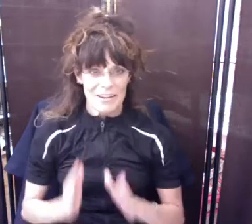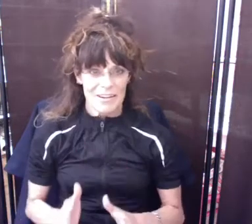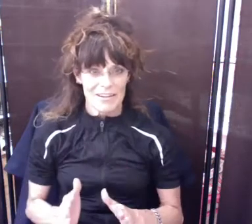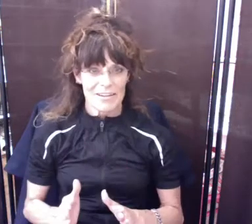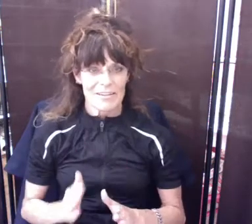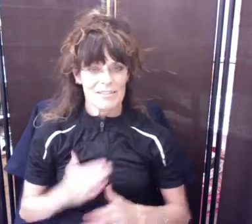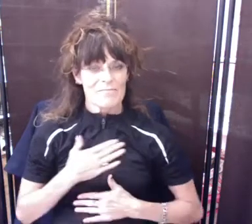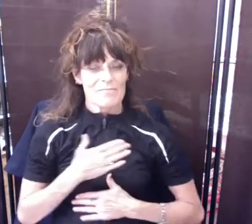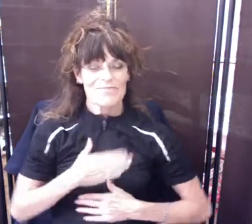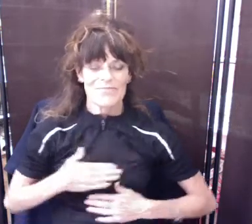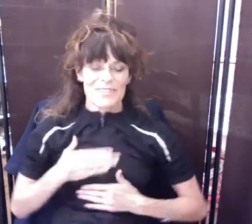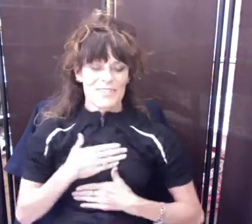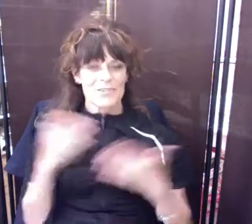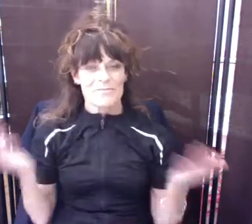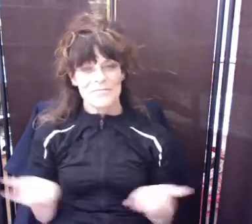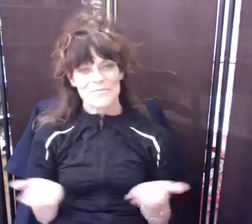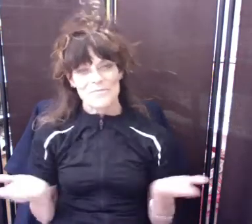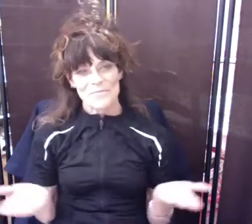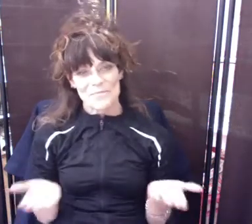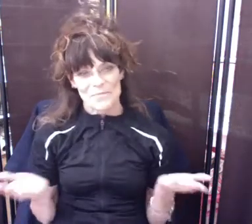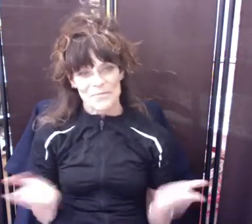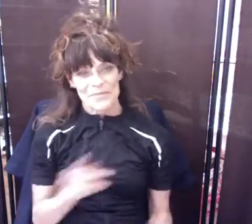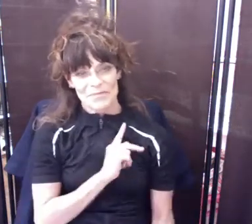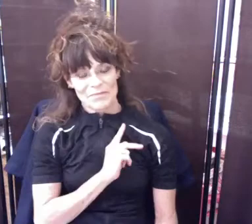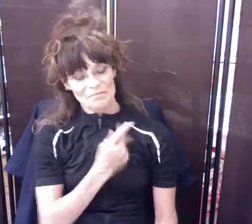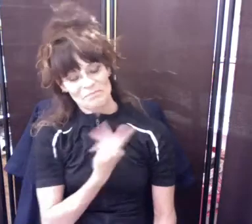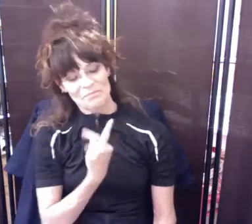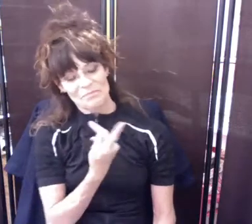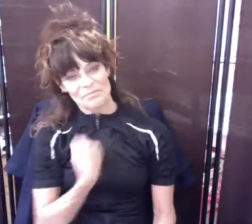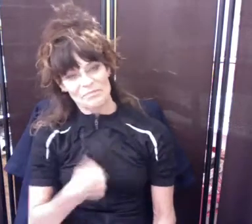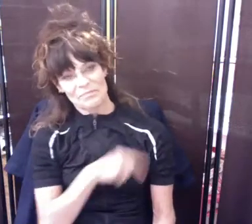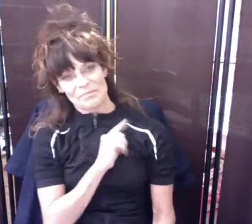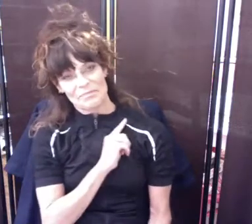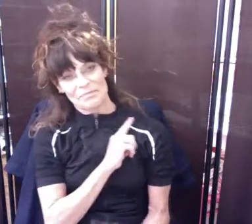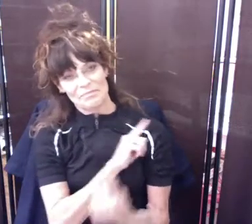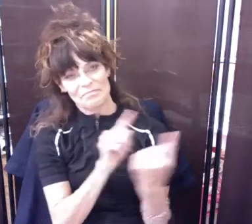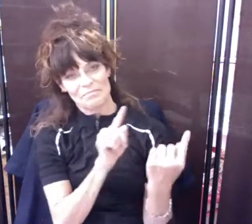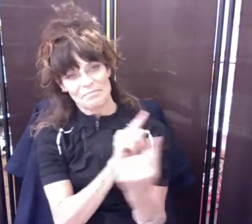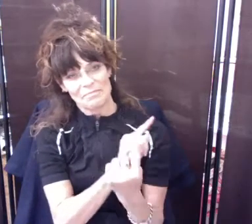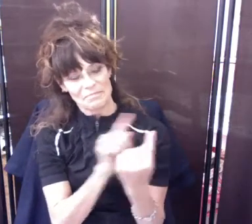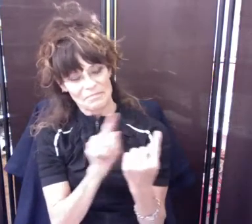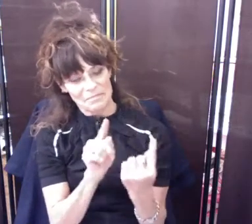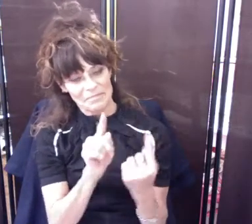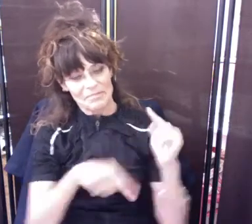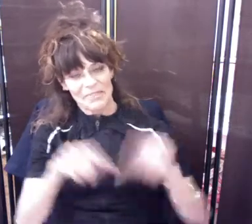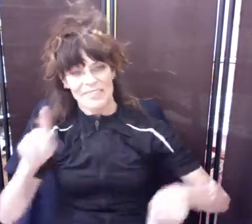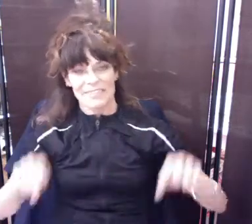here. Carl and I bump into each other at different places, and it's good to see your face,